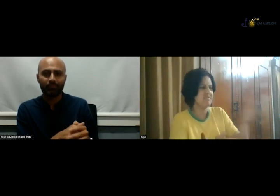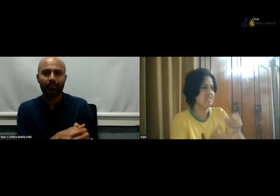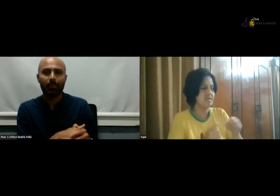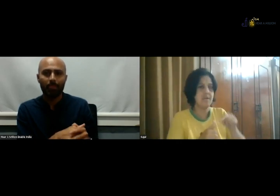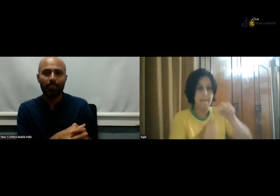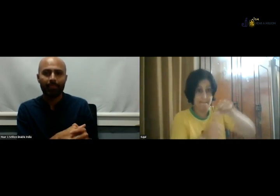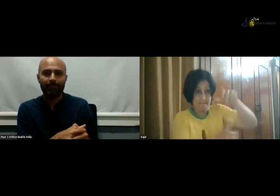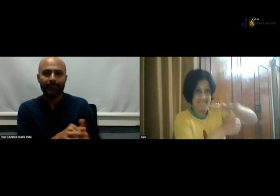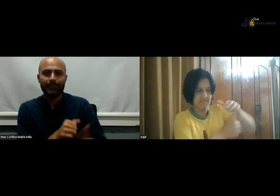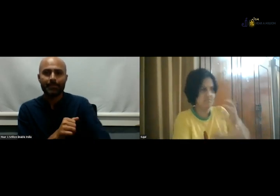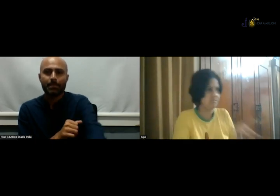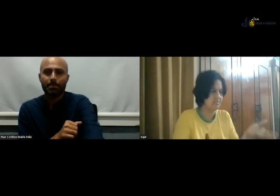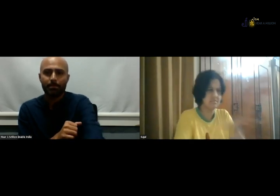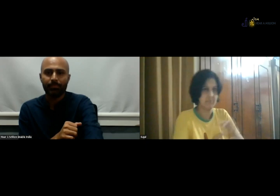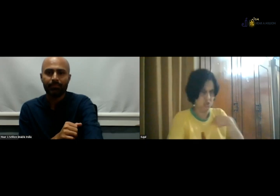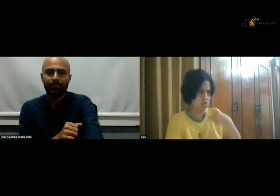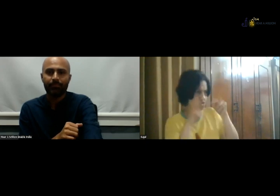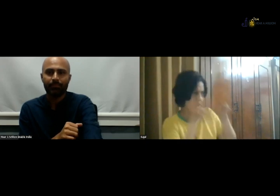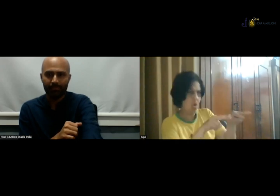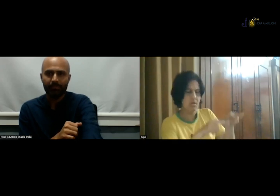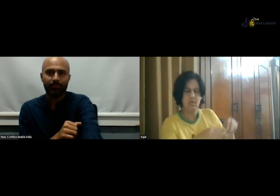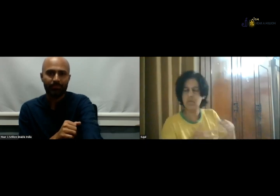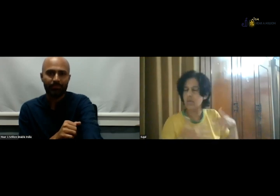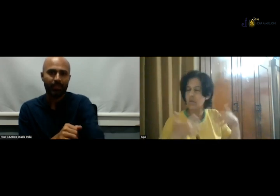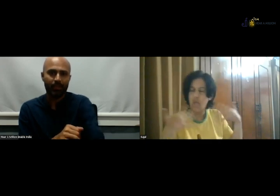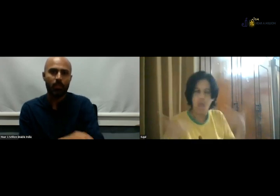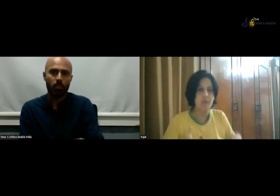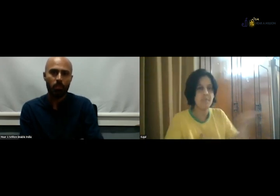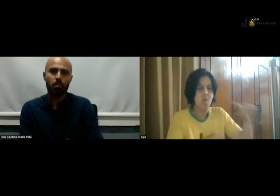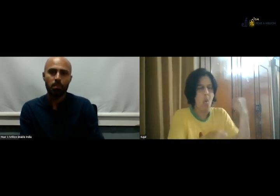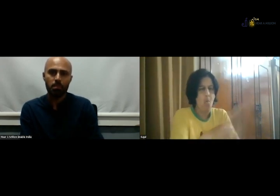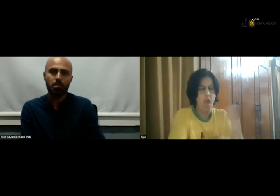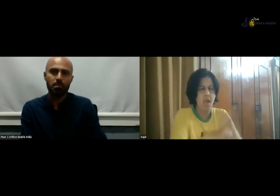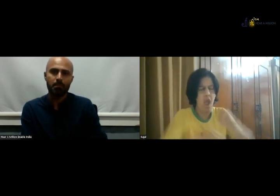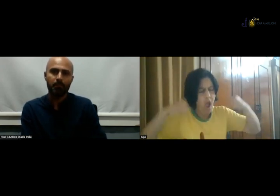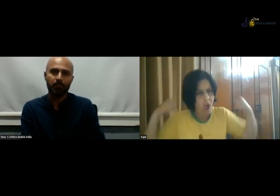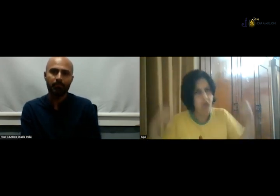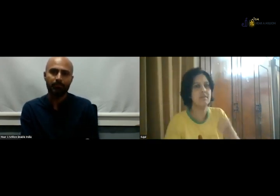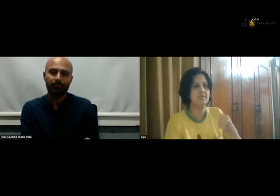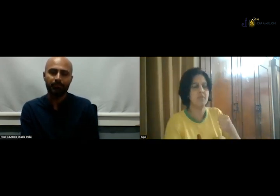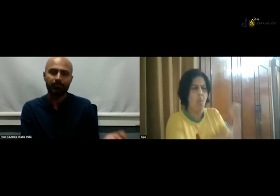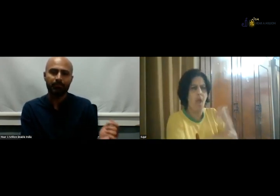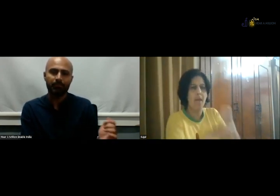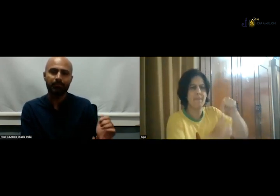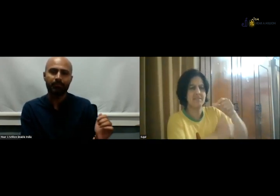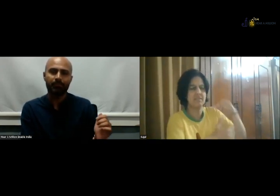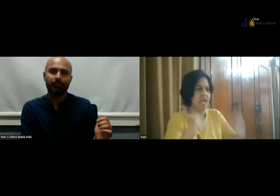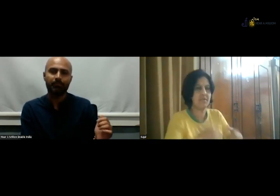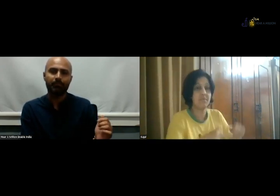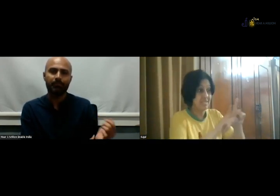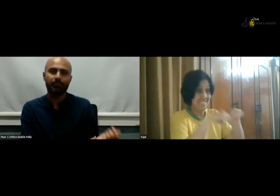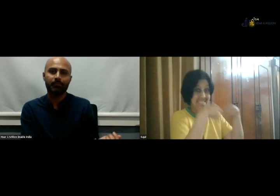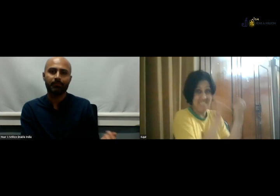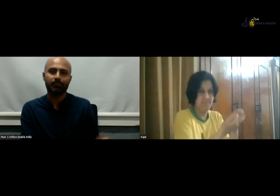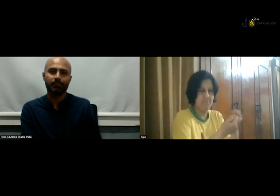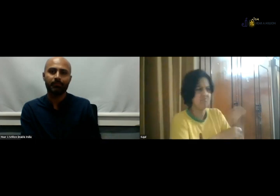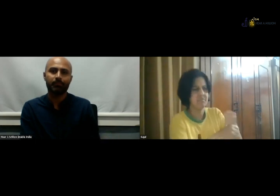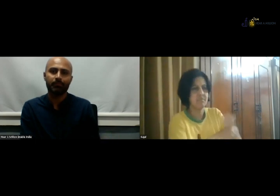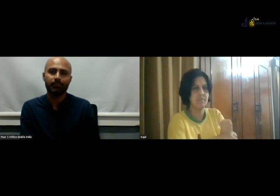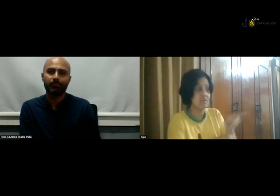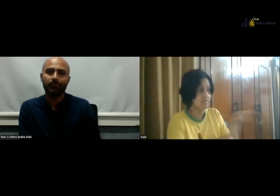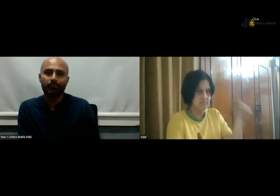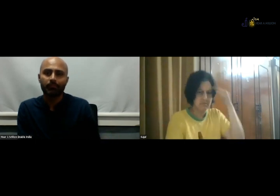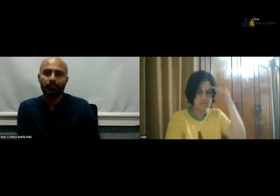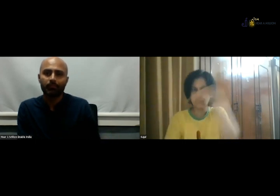do. And the other association as well, she wanted to you know, resign from the